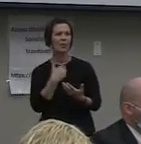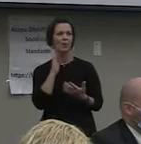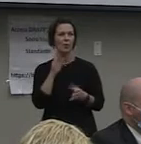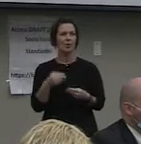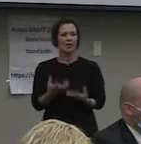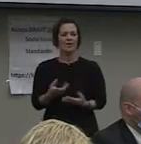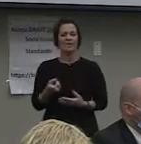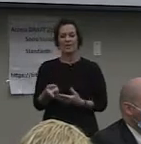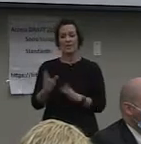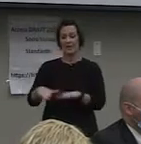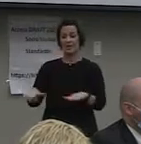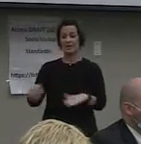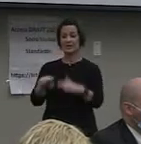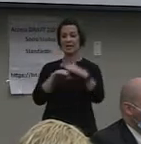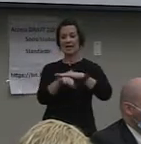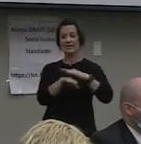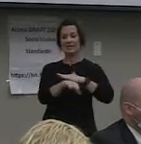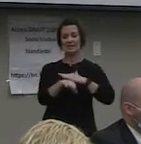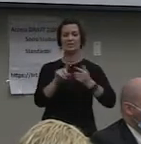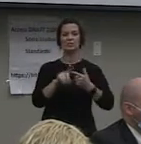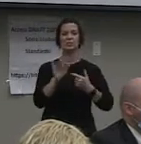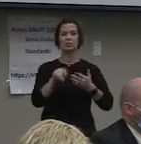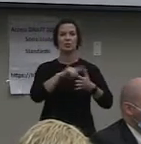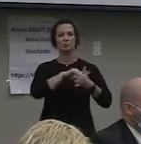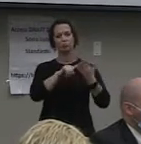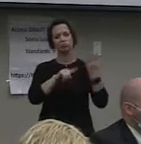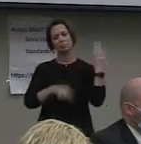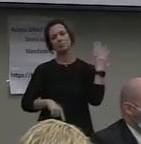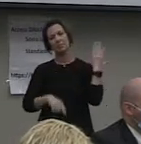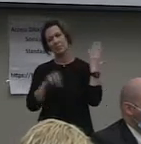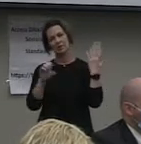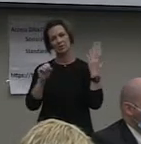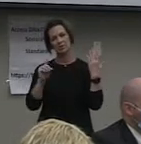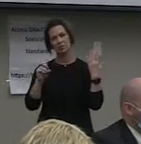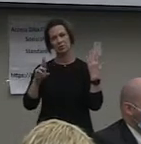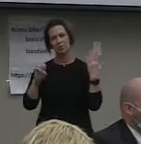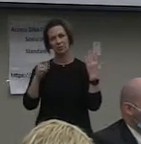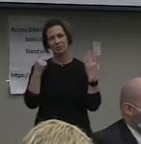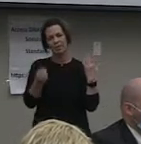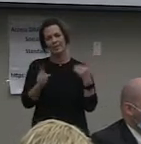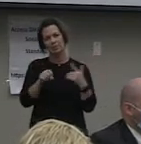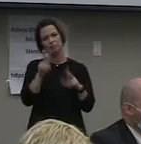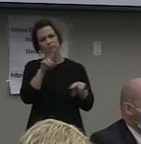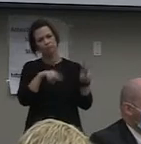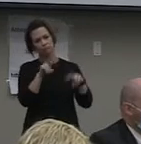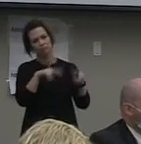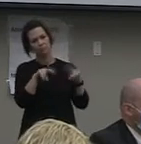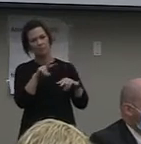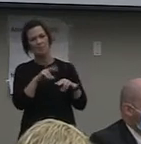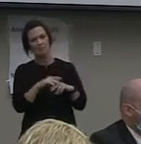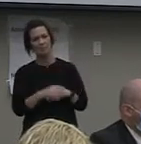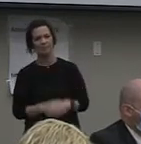kids access to these multimedia sources in a way that we haven't before.